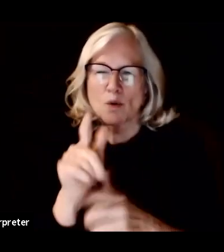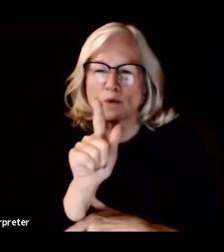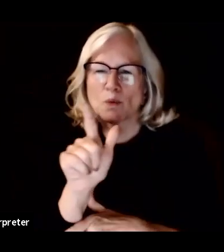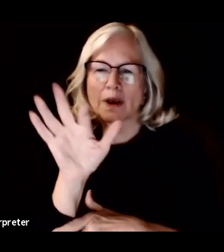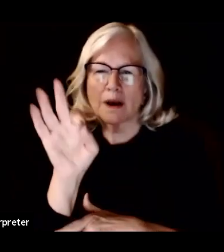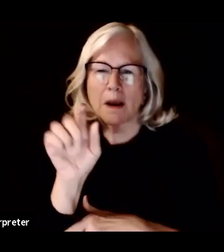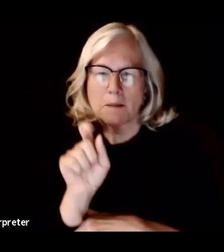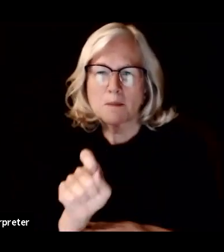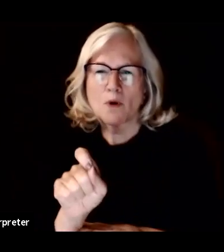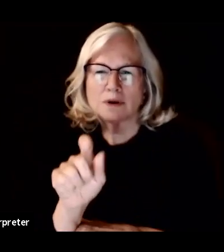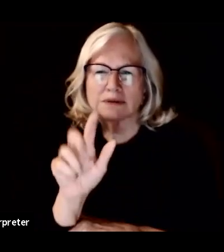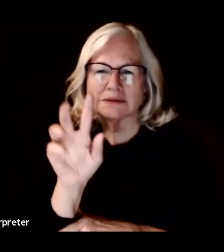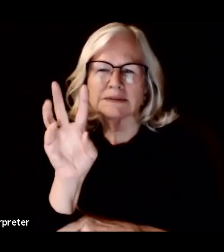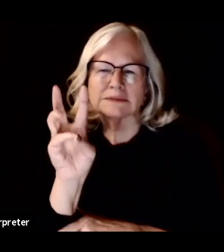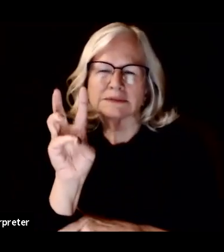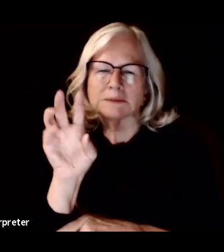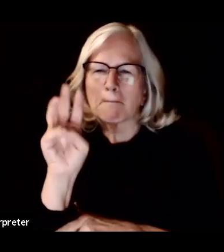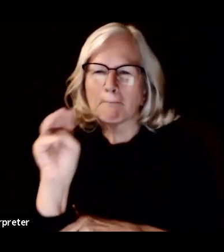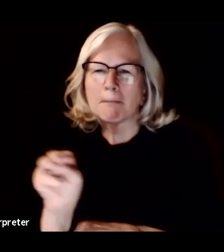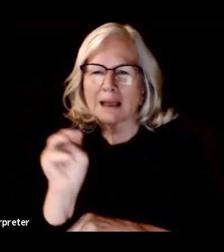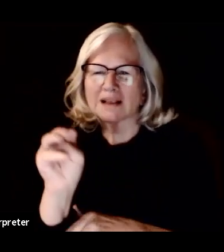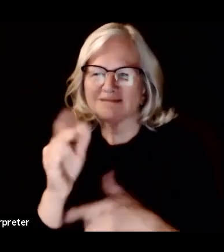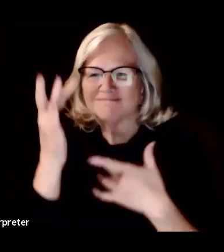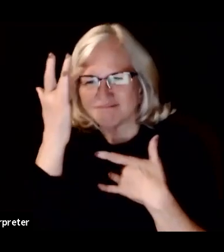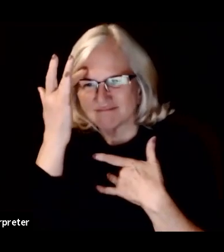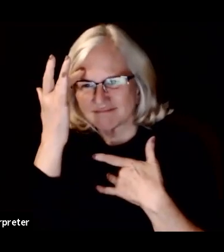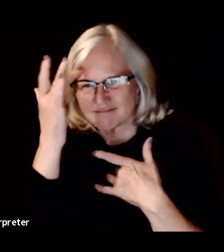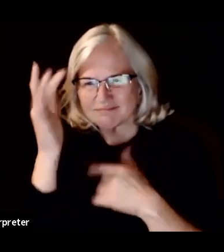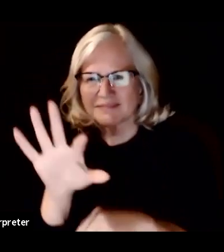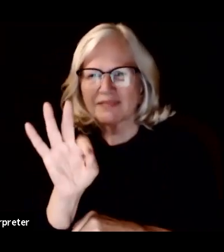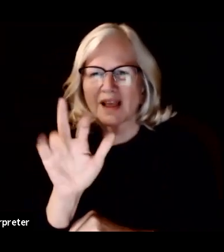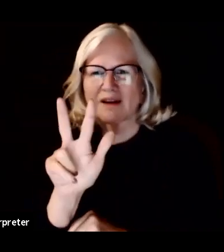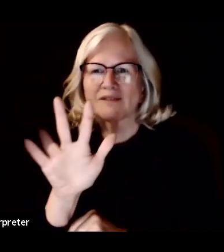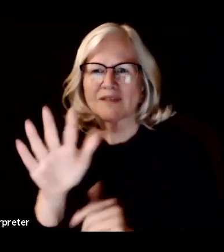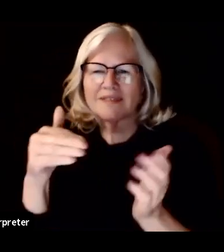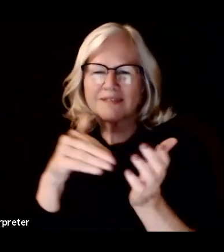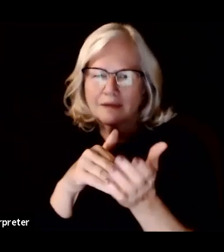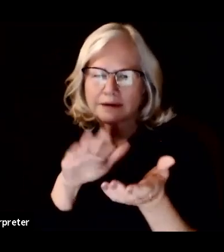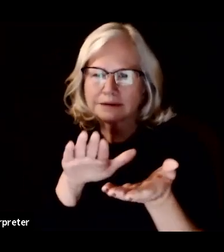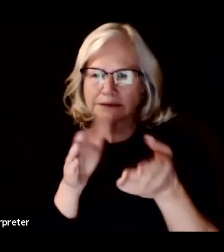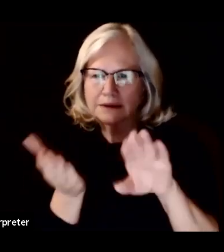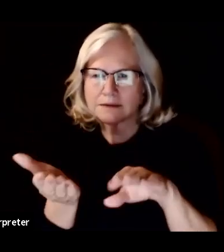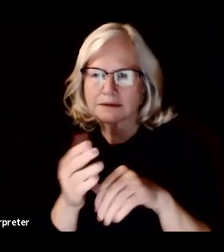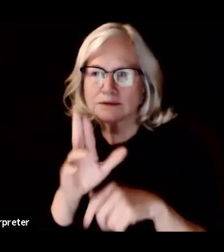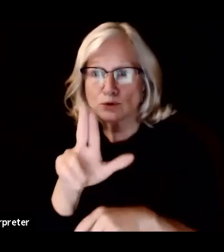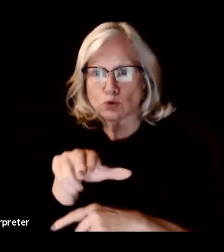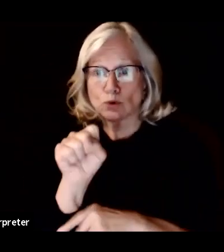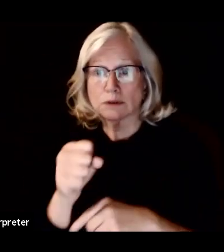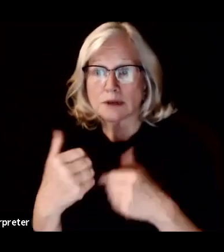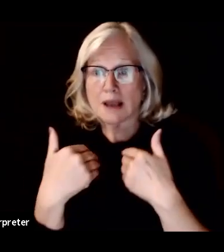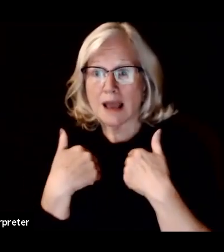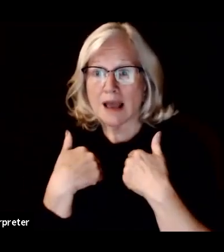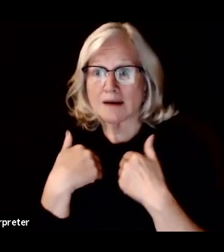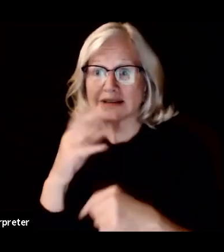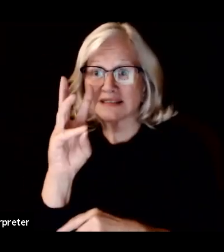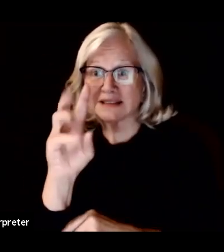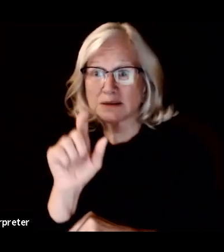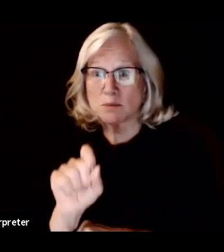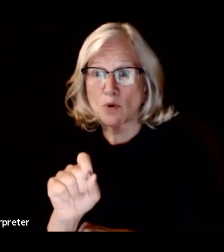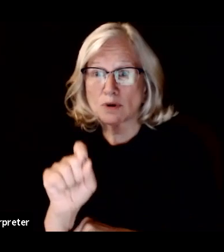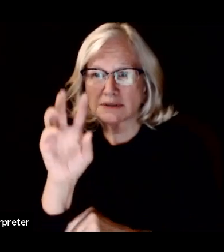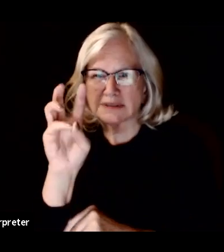deaths. The United States now has more than 6.6 million cases of COVID-19 and